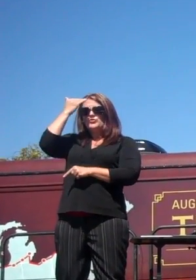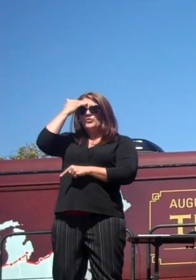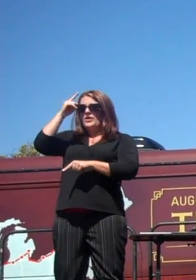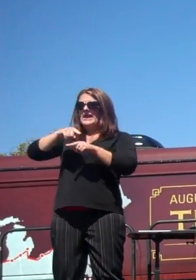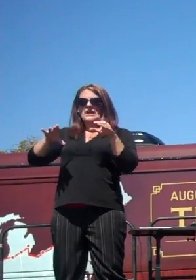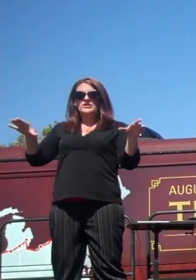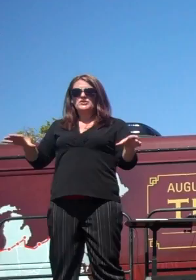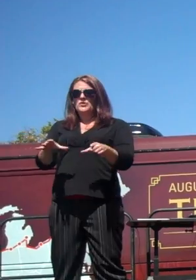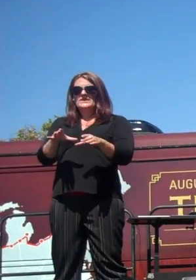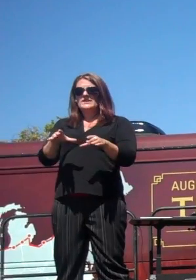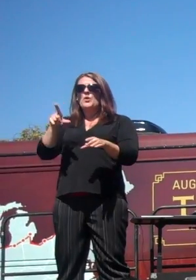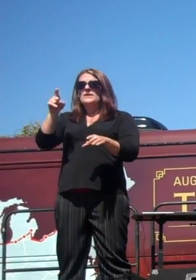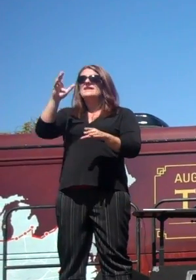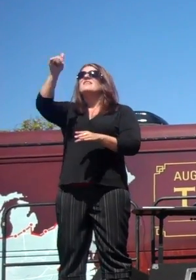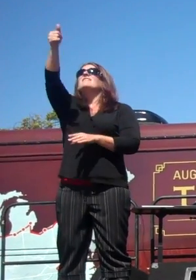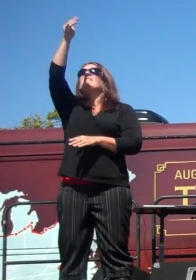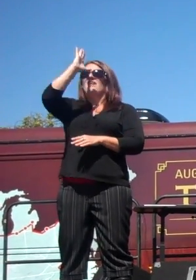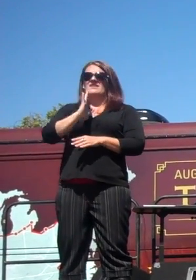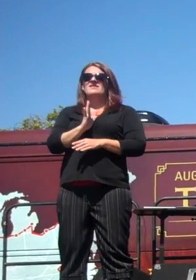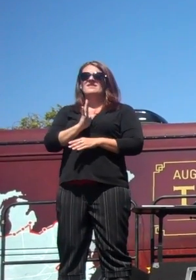without God.